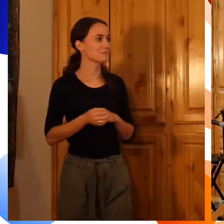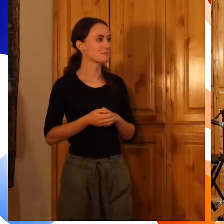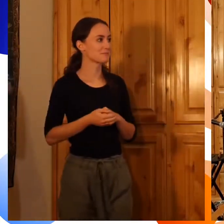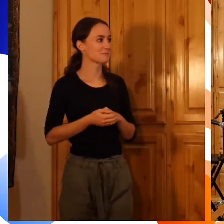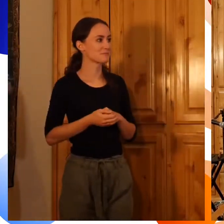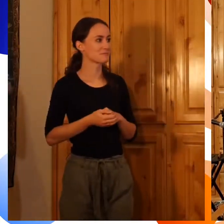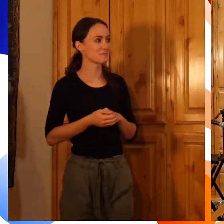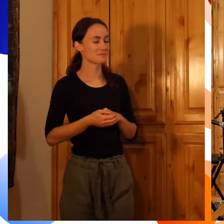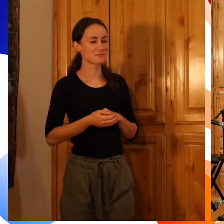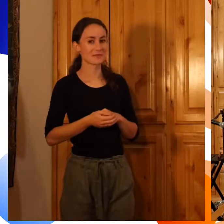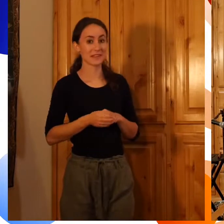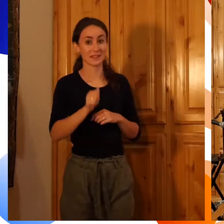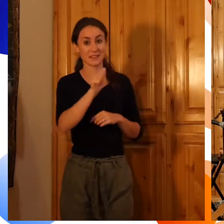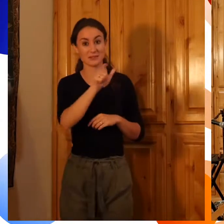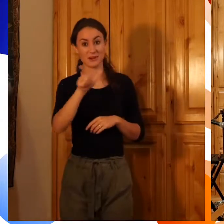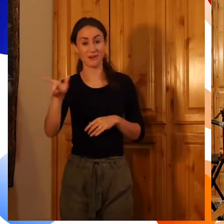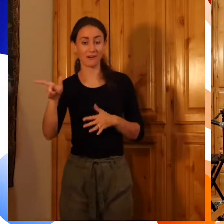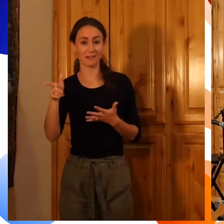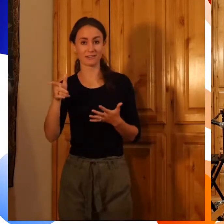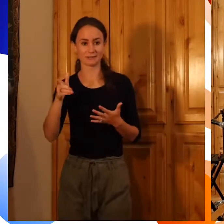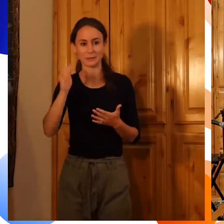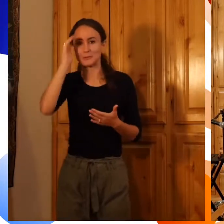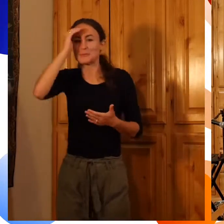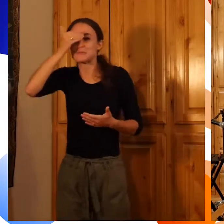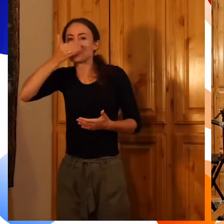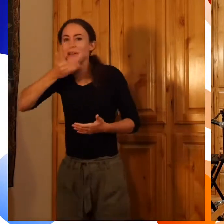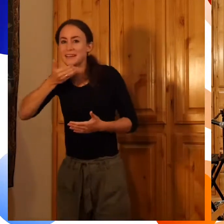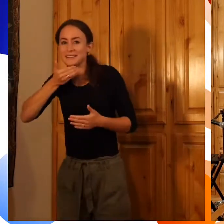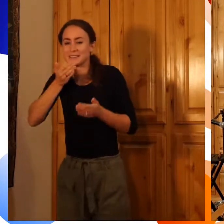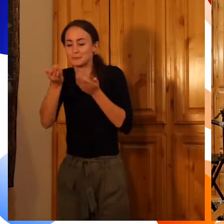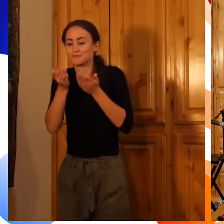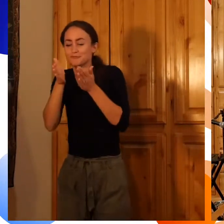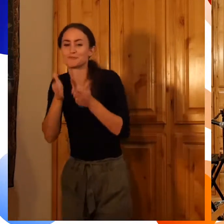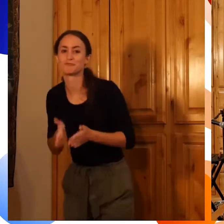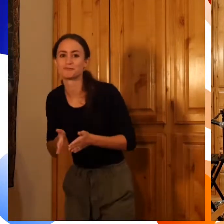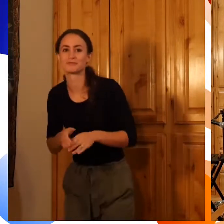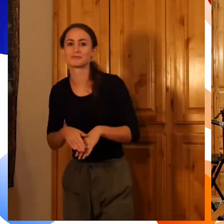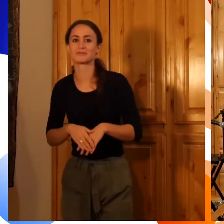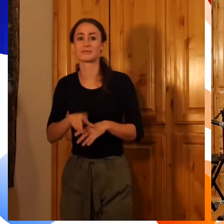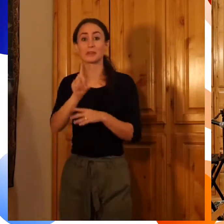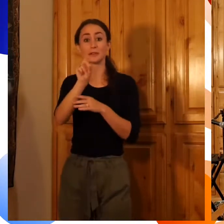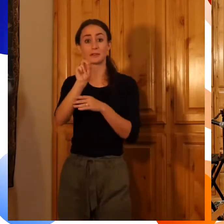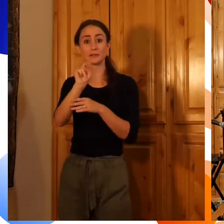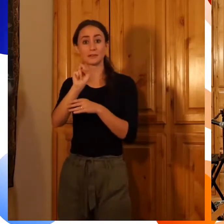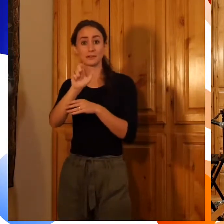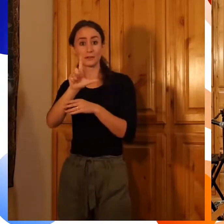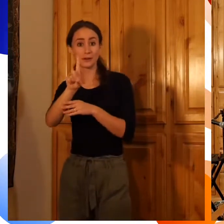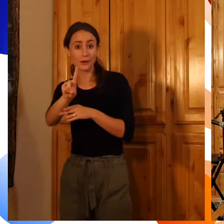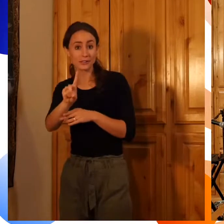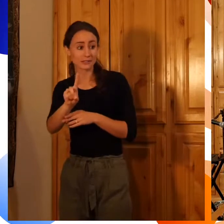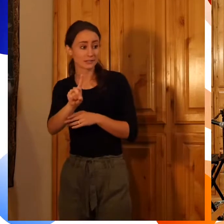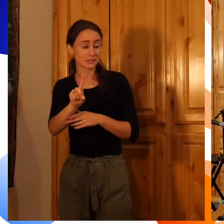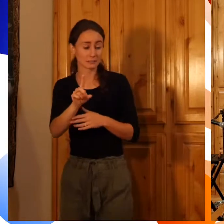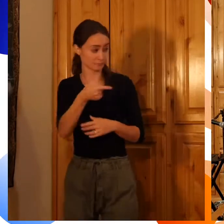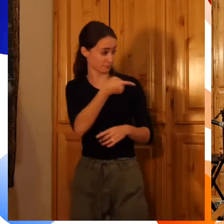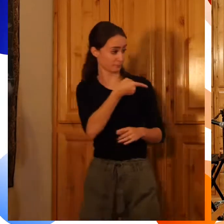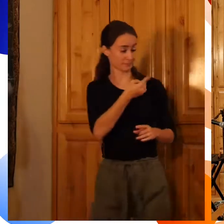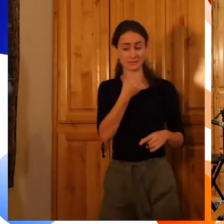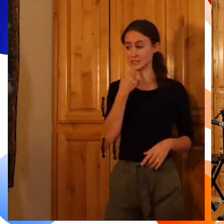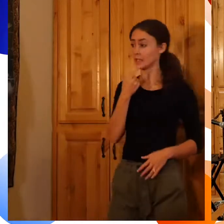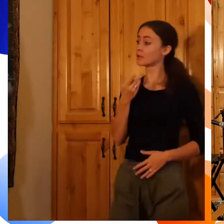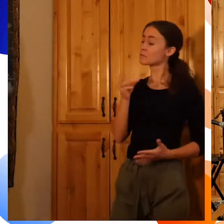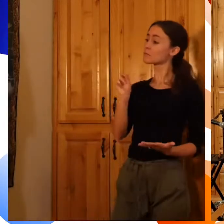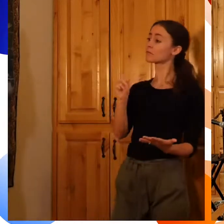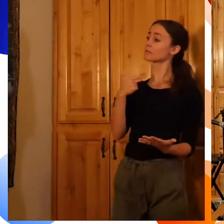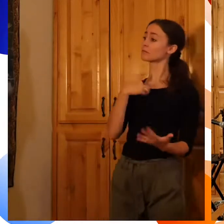her angry servants. Donald looked at him and said, "Well, I have a tune for you, your worship. How about